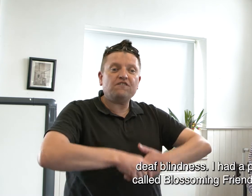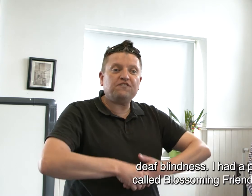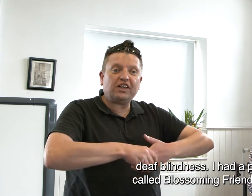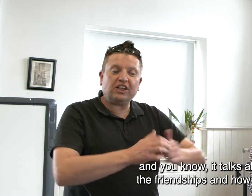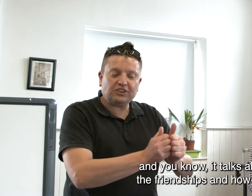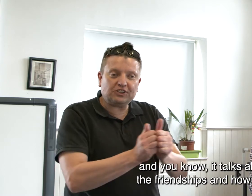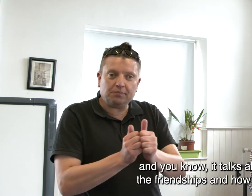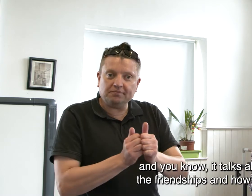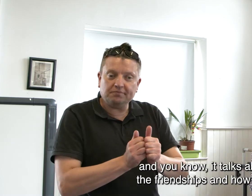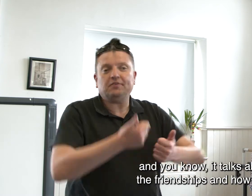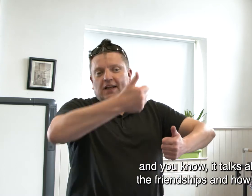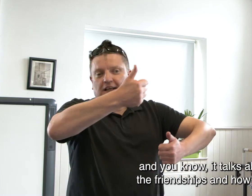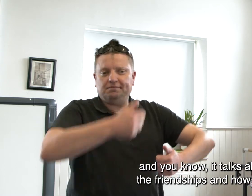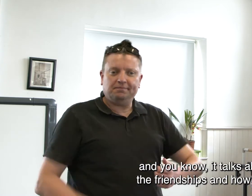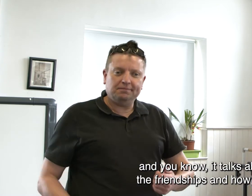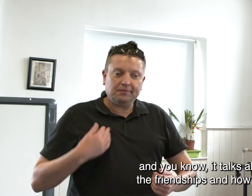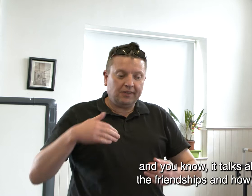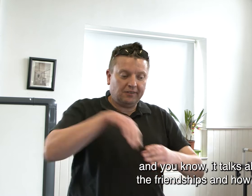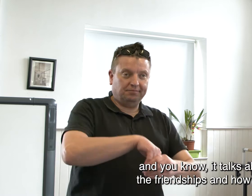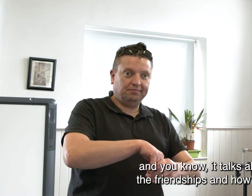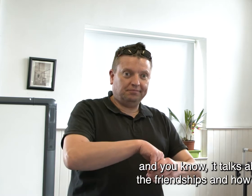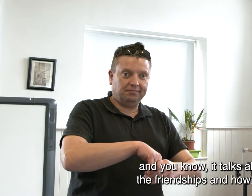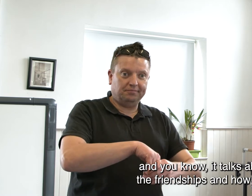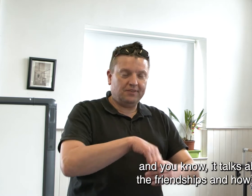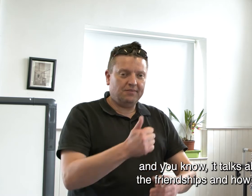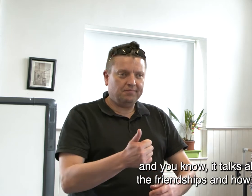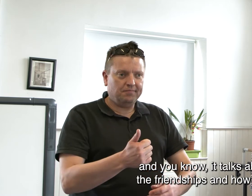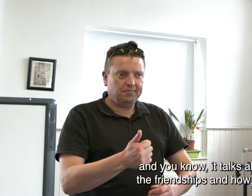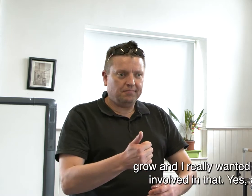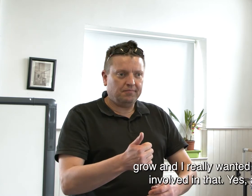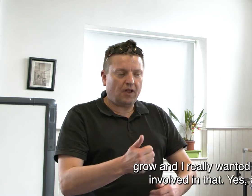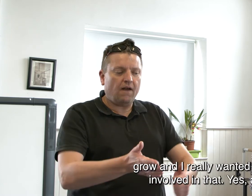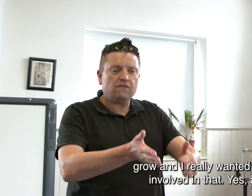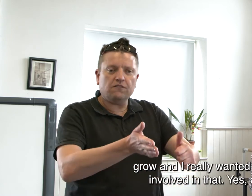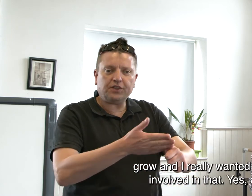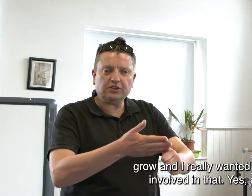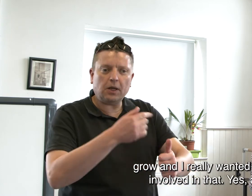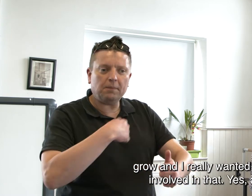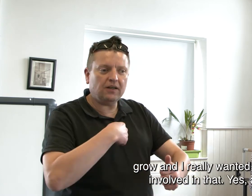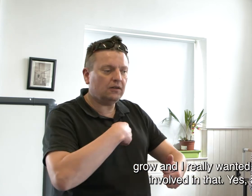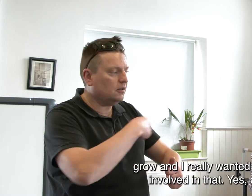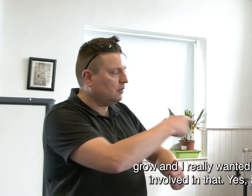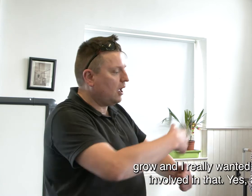and you know, it talks about the friendships and how they grow, and I really wanted to be involved in that.